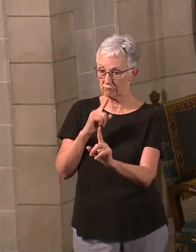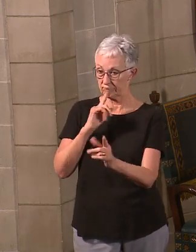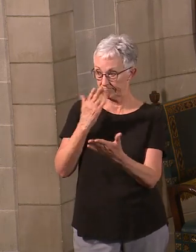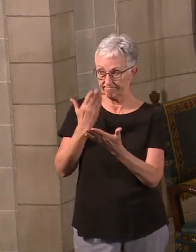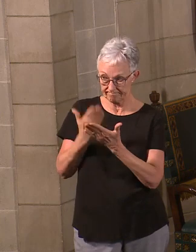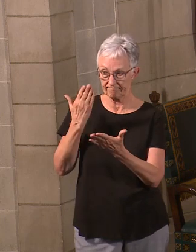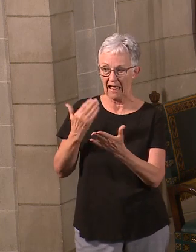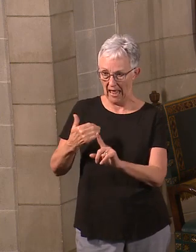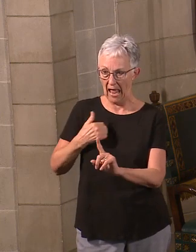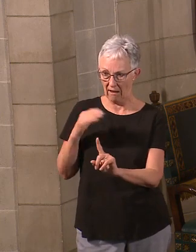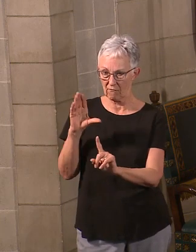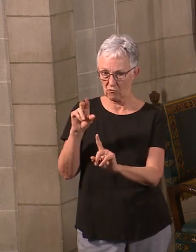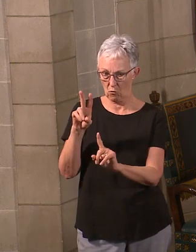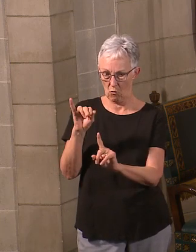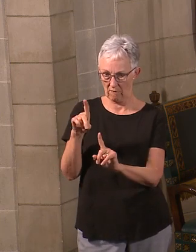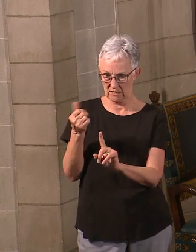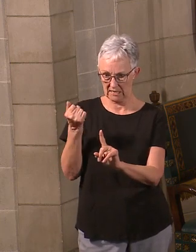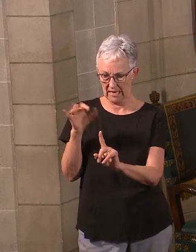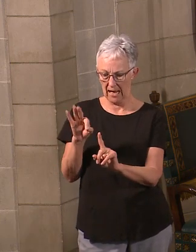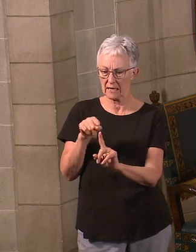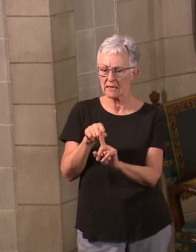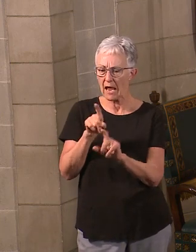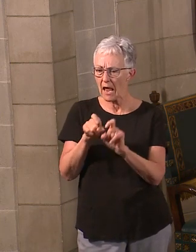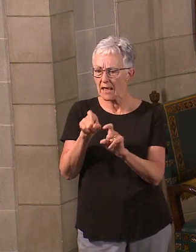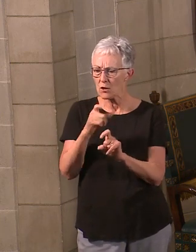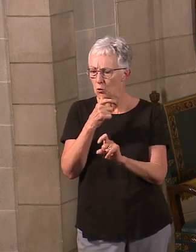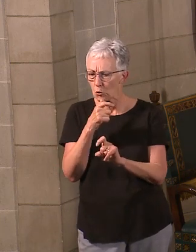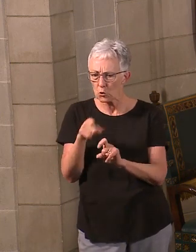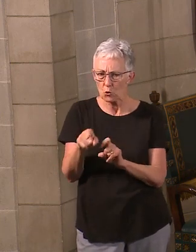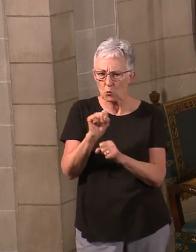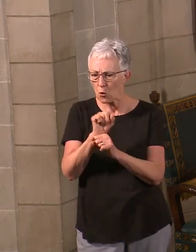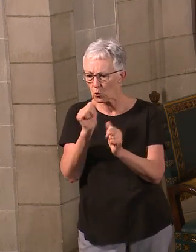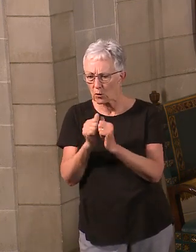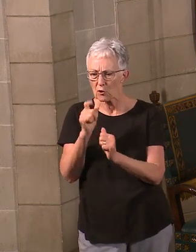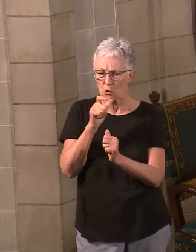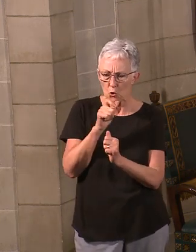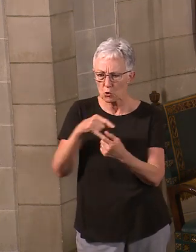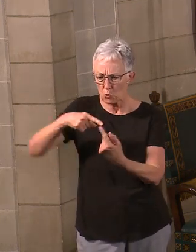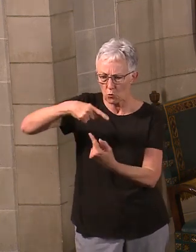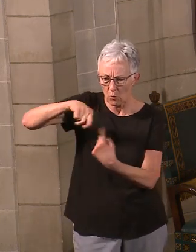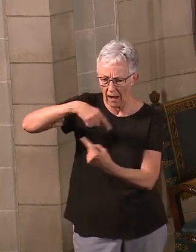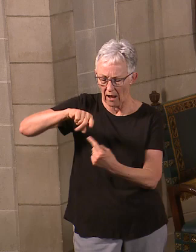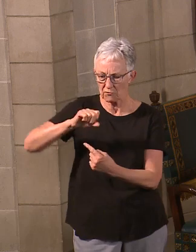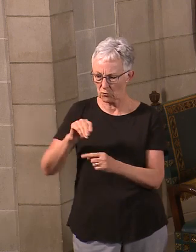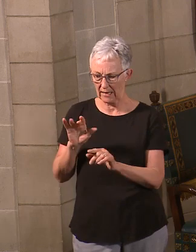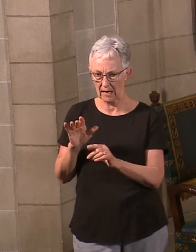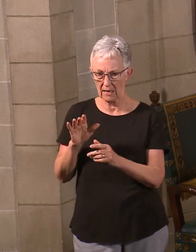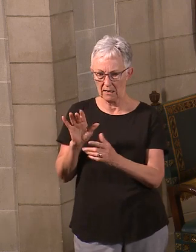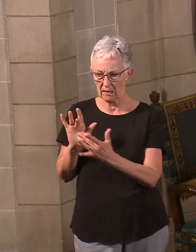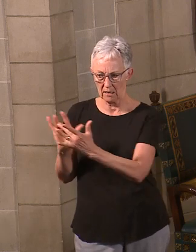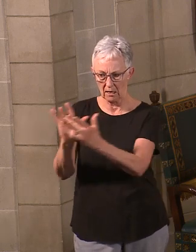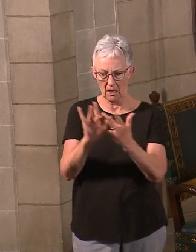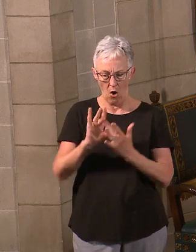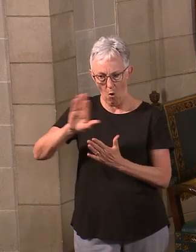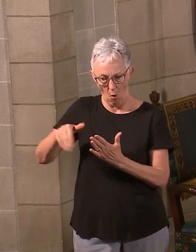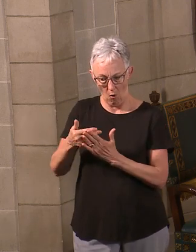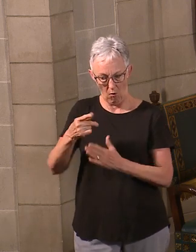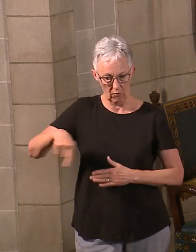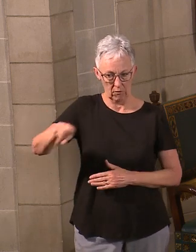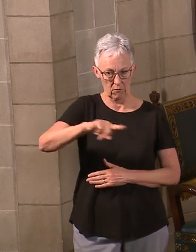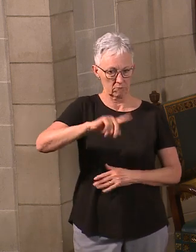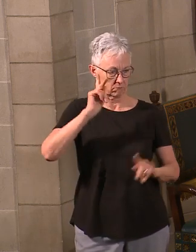been impacted by this so that they can be notified, they can start monitoring their health and so forth. And you remember, part of our screening criteria is if you